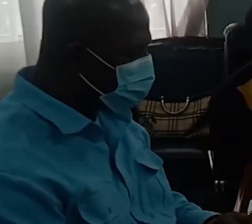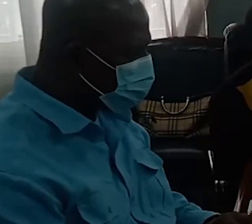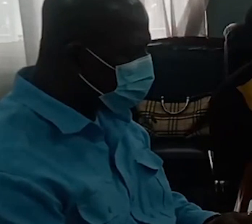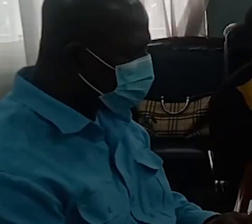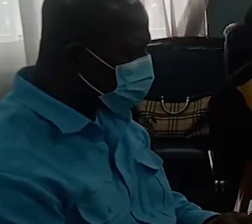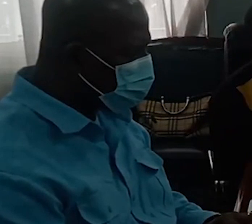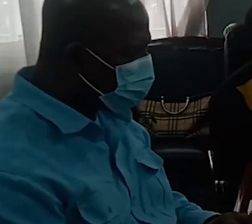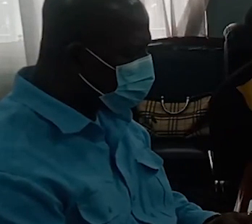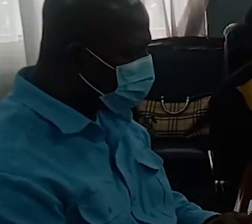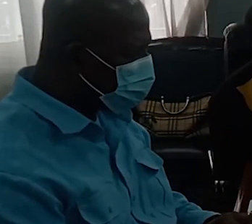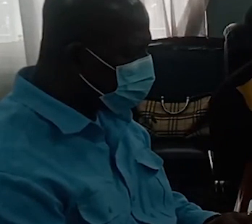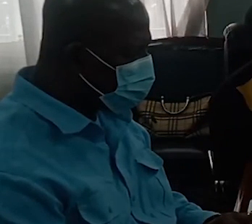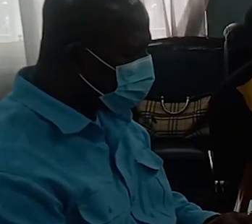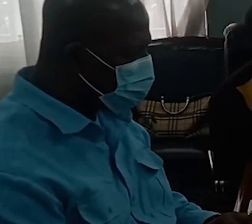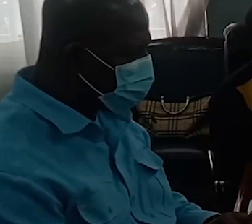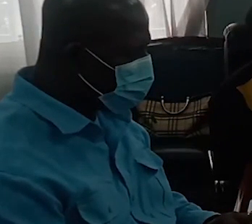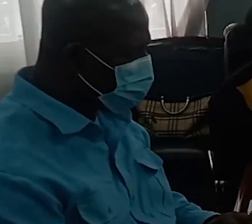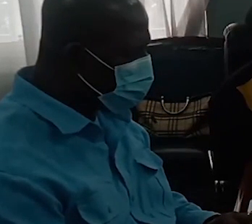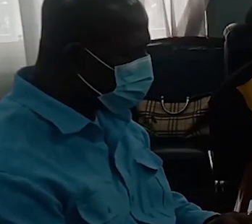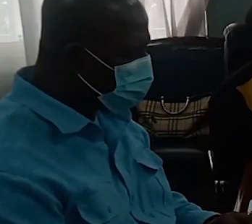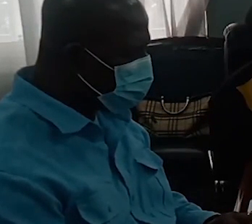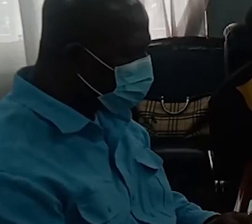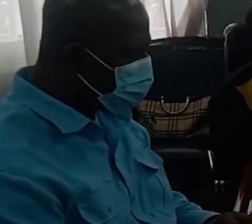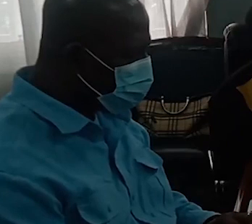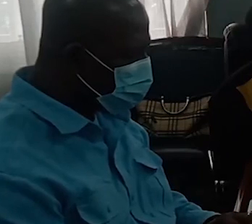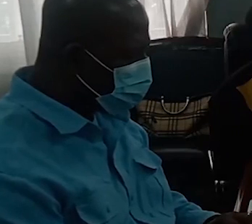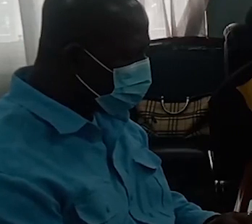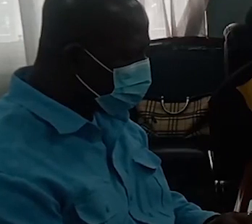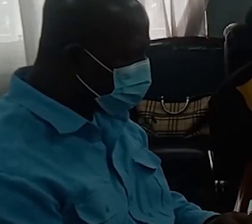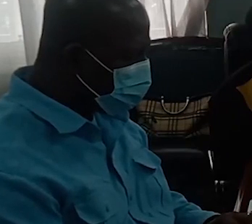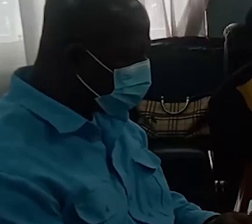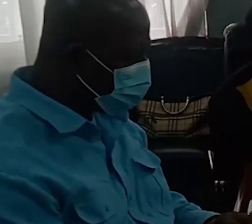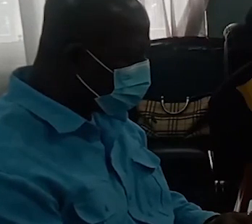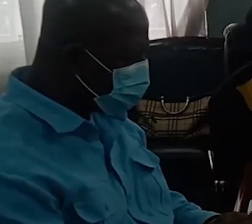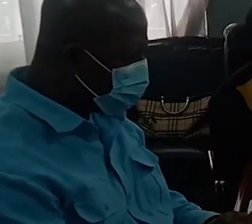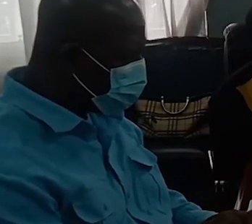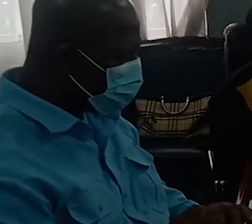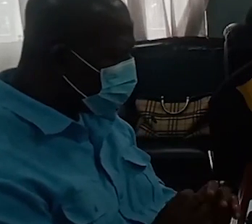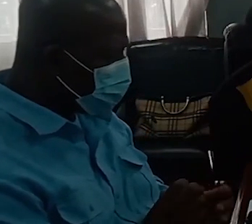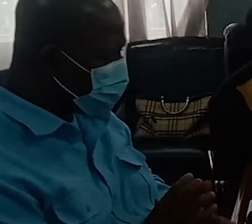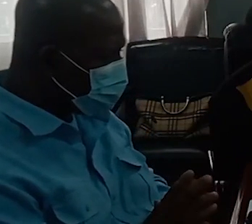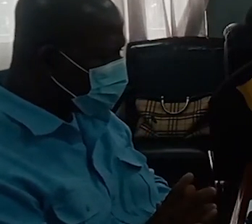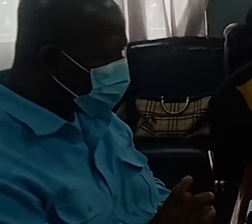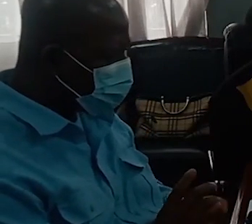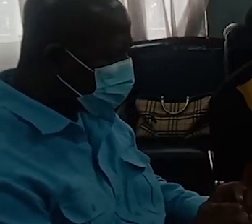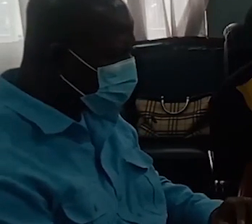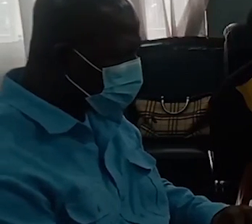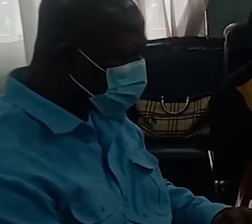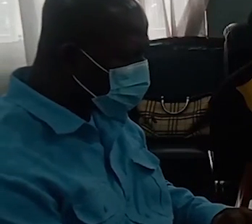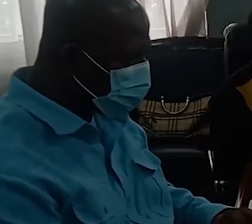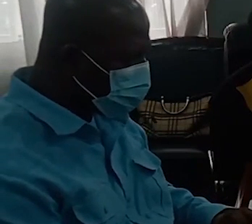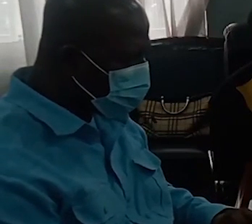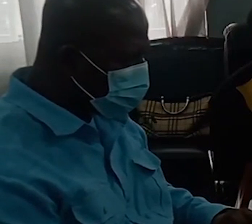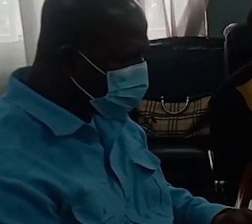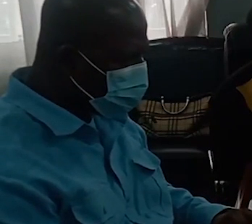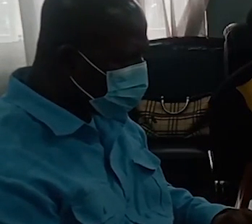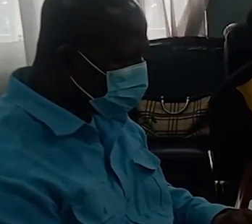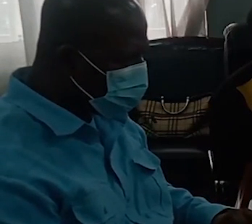What the advisory is now stating is that by July 19th,